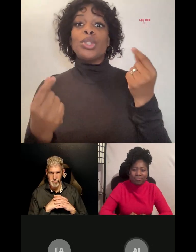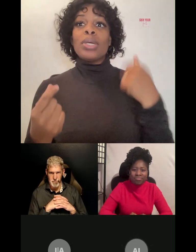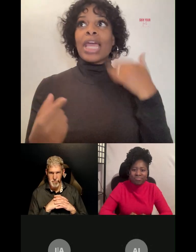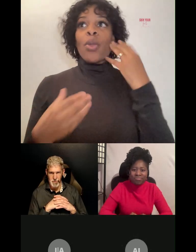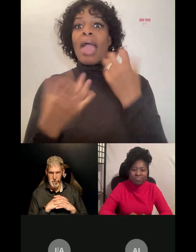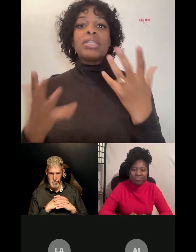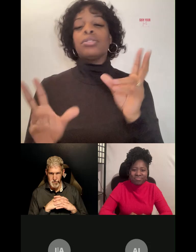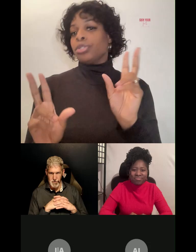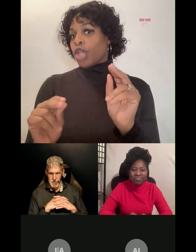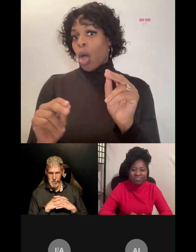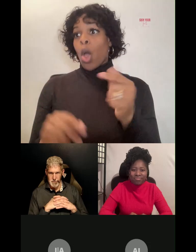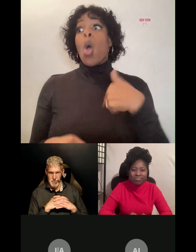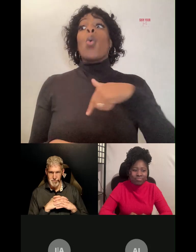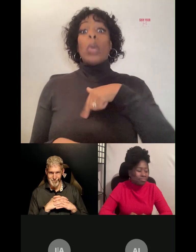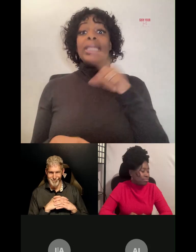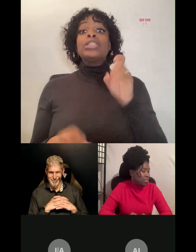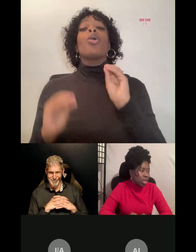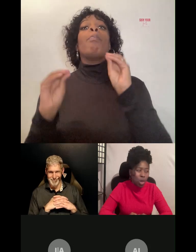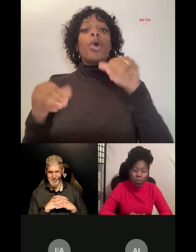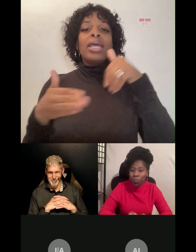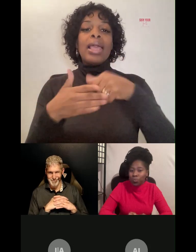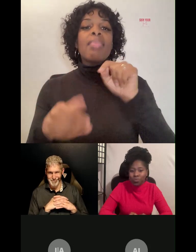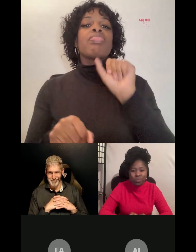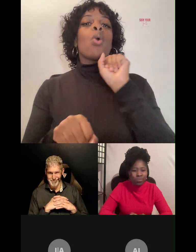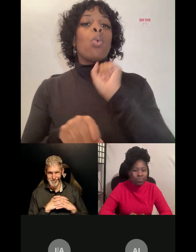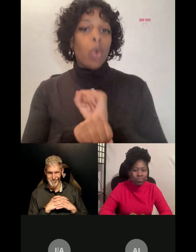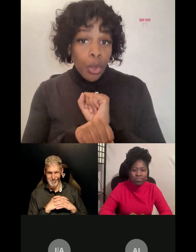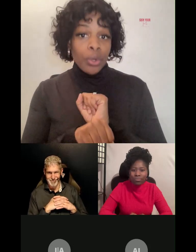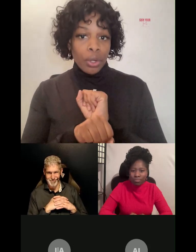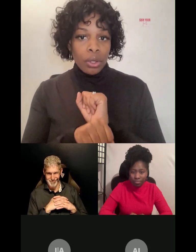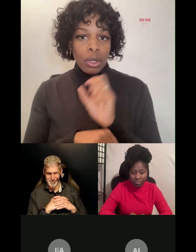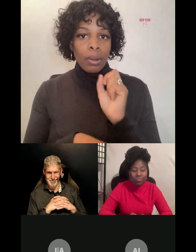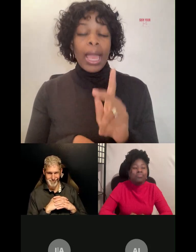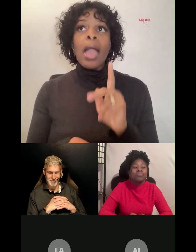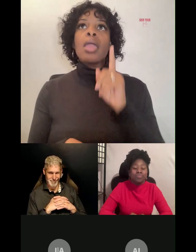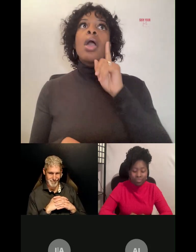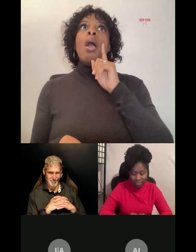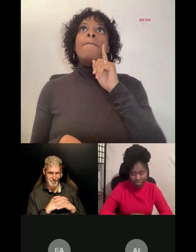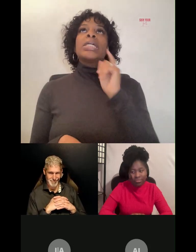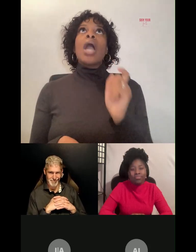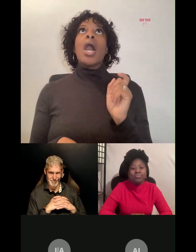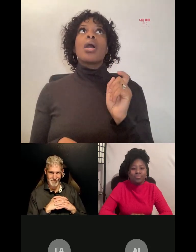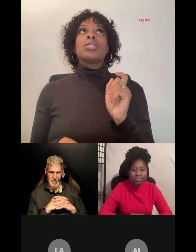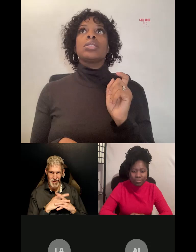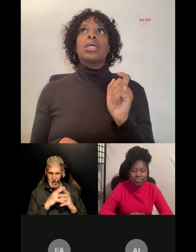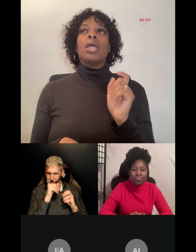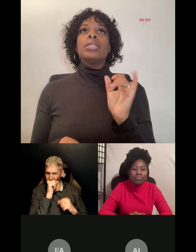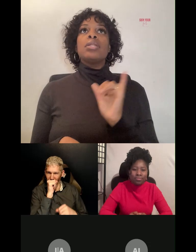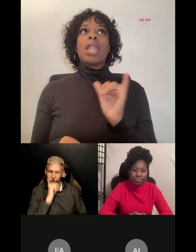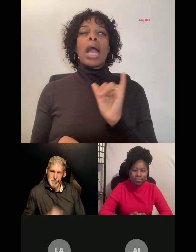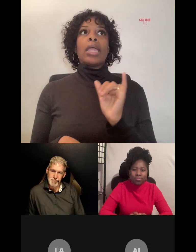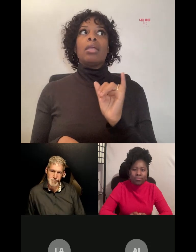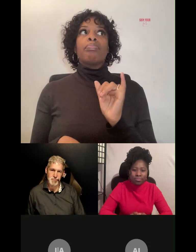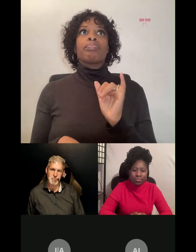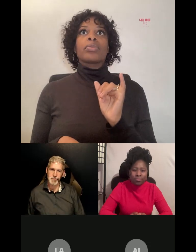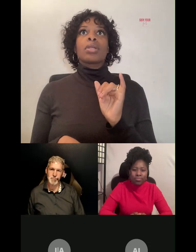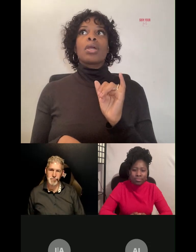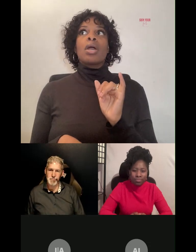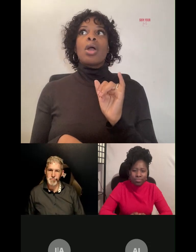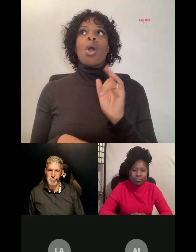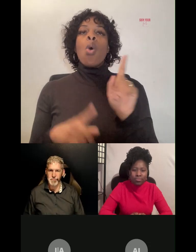Hmm. understood, I know everything." No, we need to put in the work. Okay, because it's